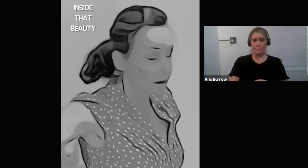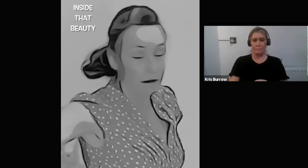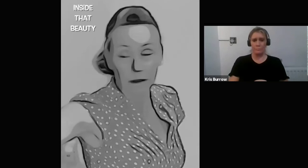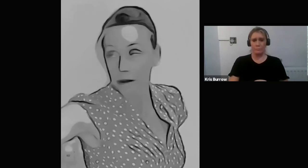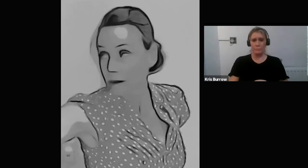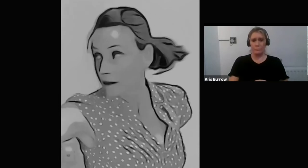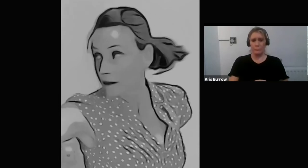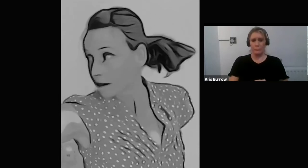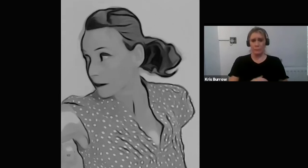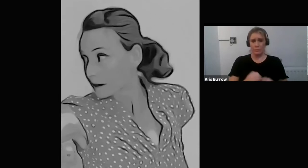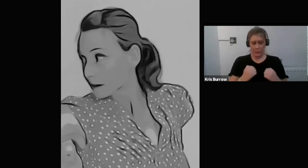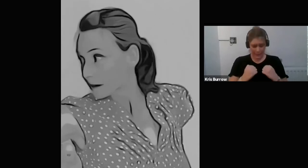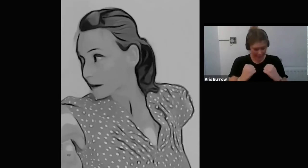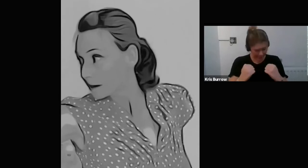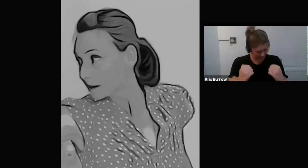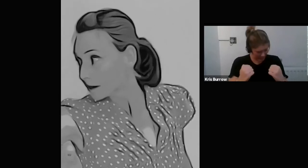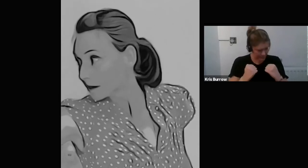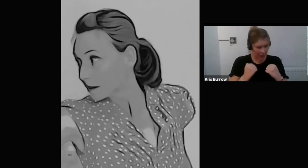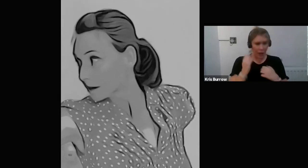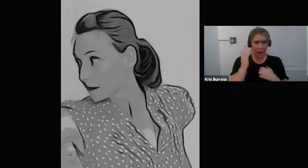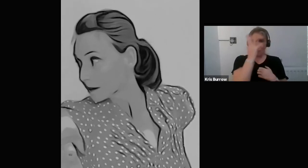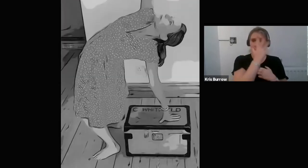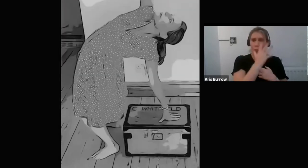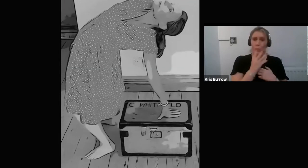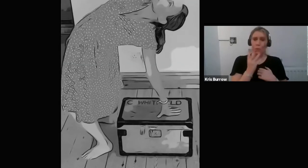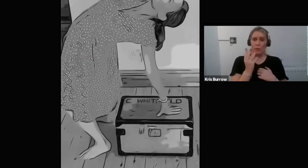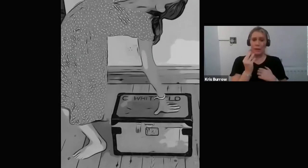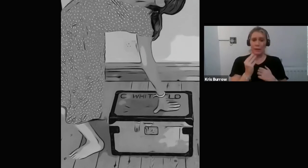Inside that beauty,